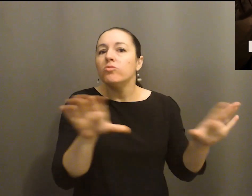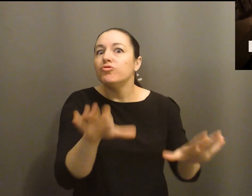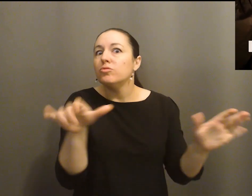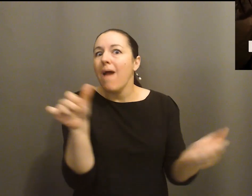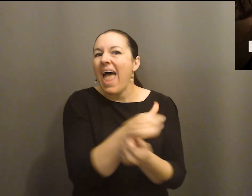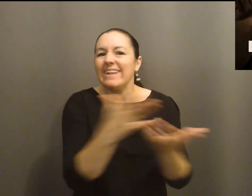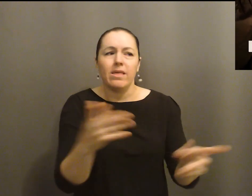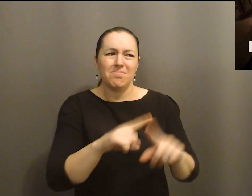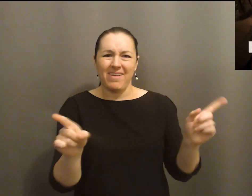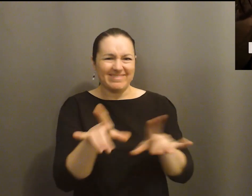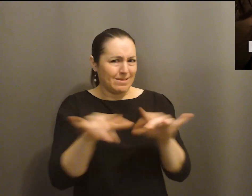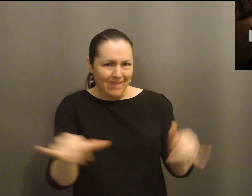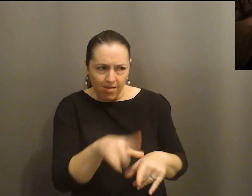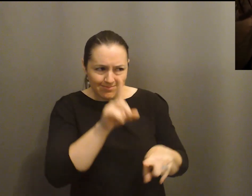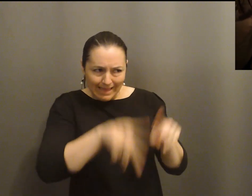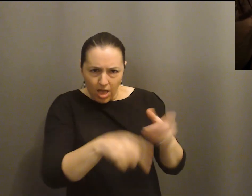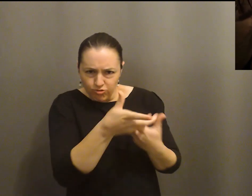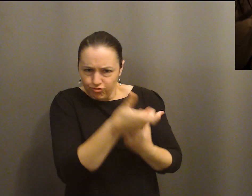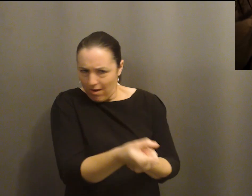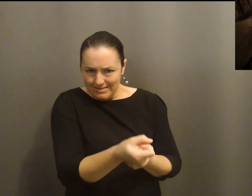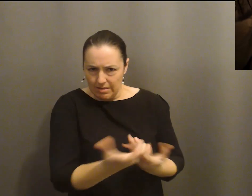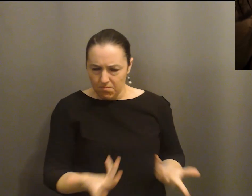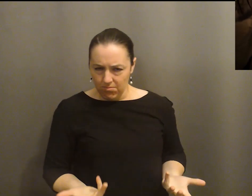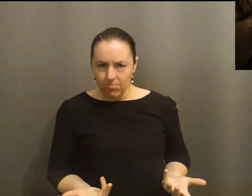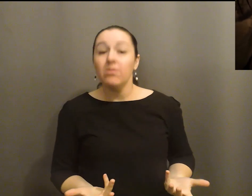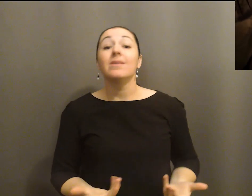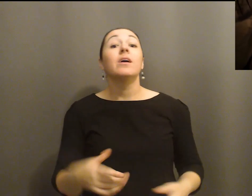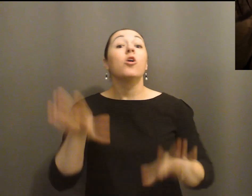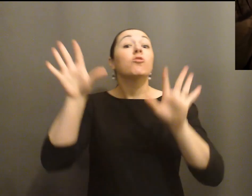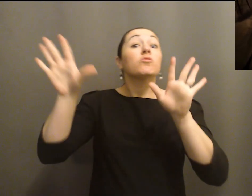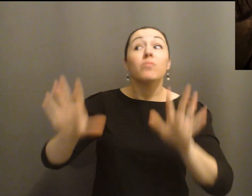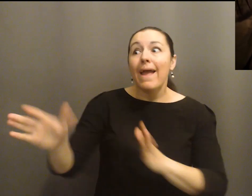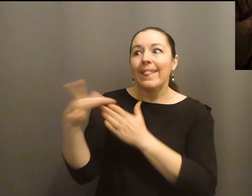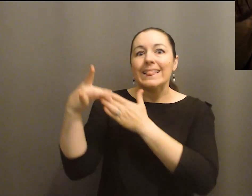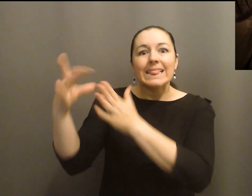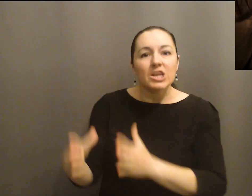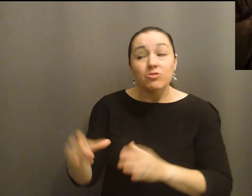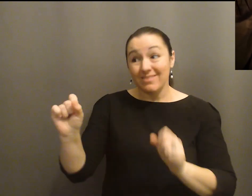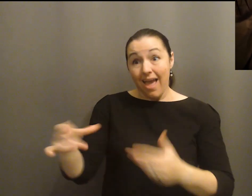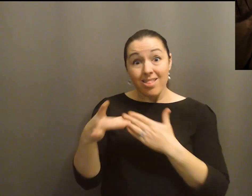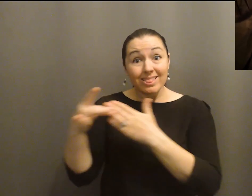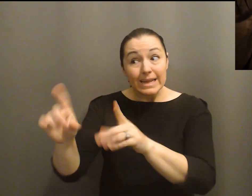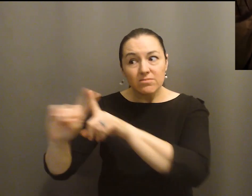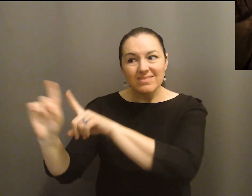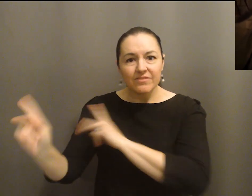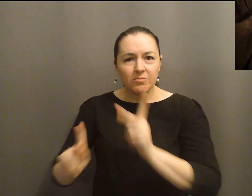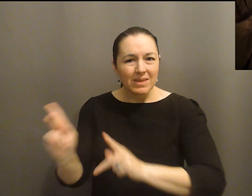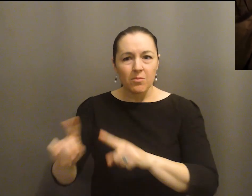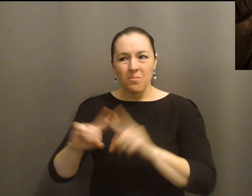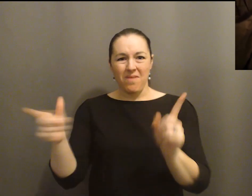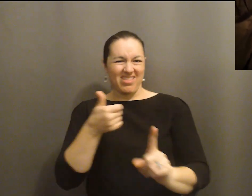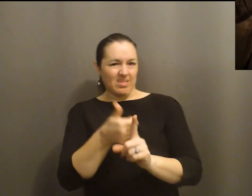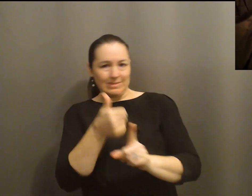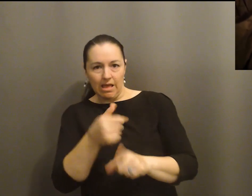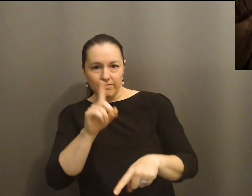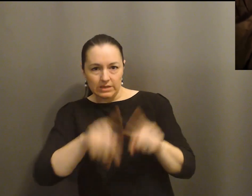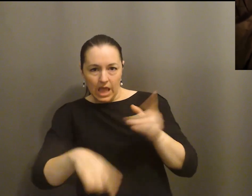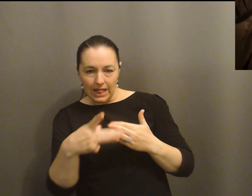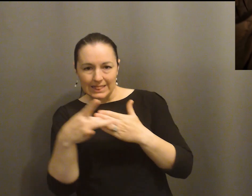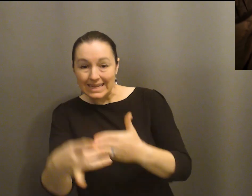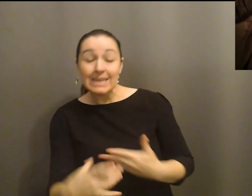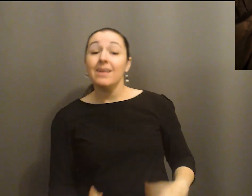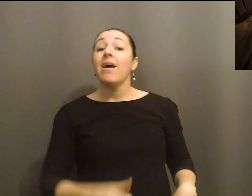trust them with anything We see this all the time Great leaders who can lead others, but they can't lead themselves Athletes,